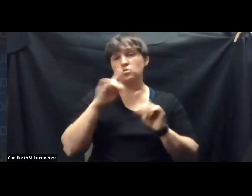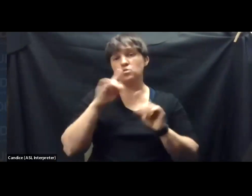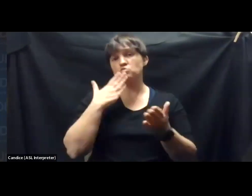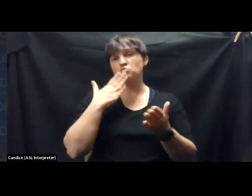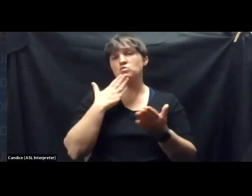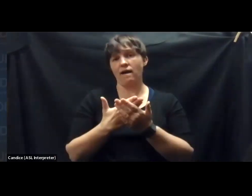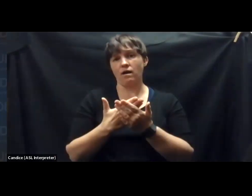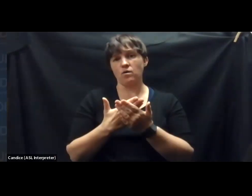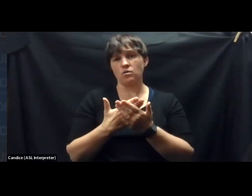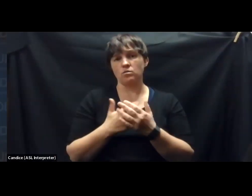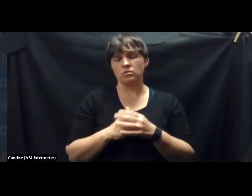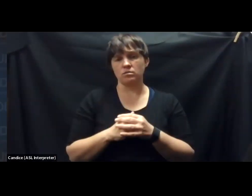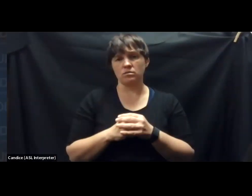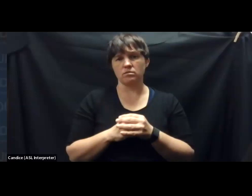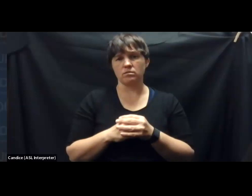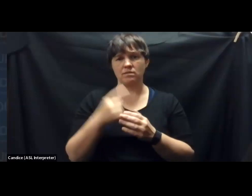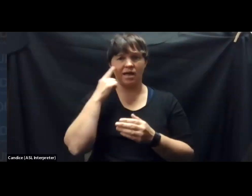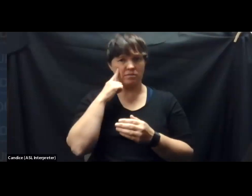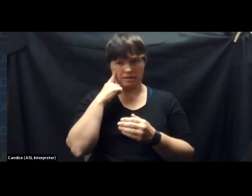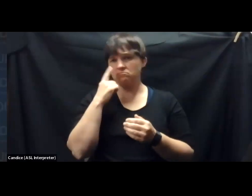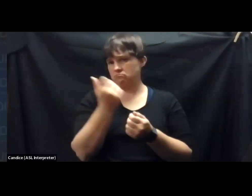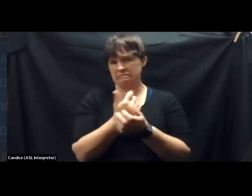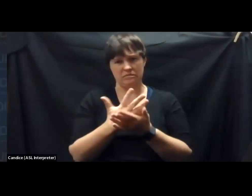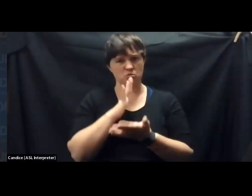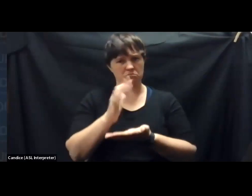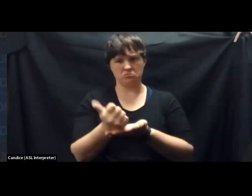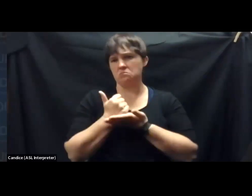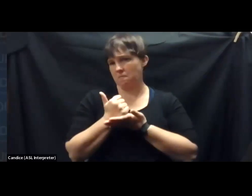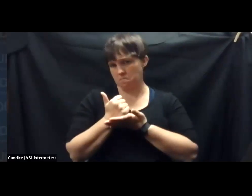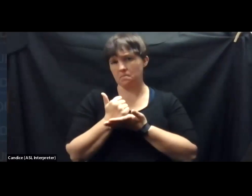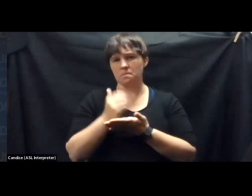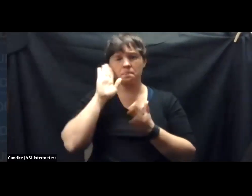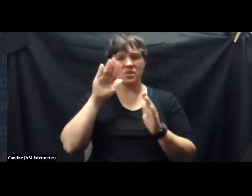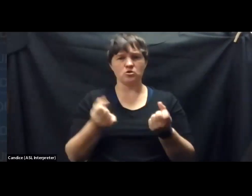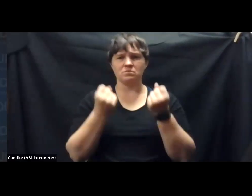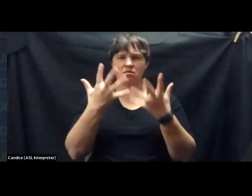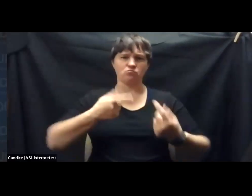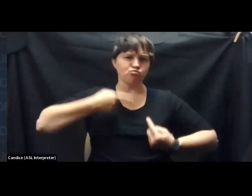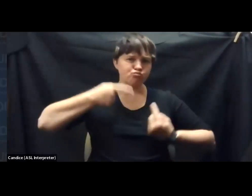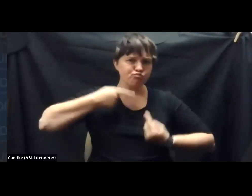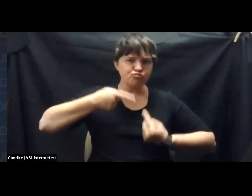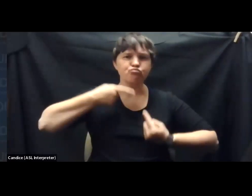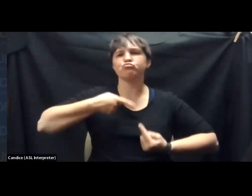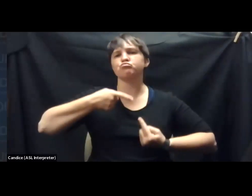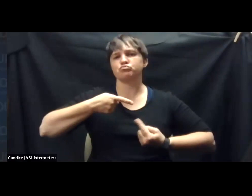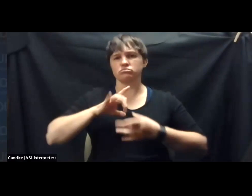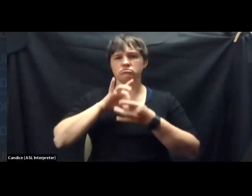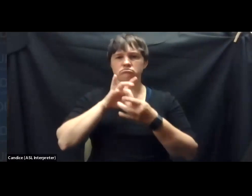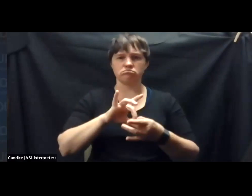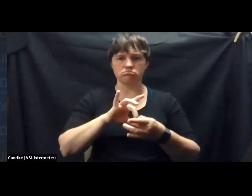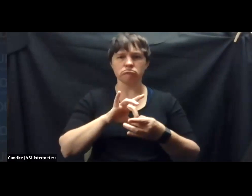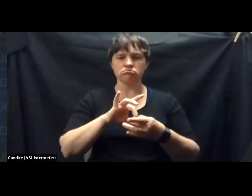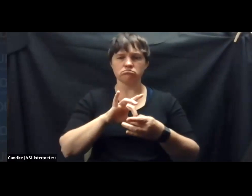I think all of those things would be helpful. I know there's been a lot of struggles around